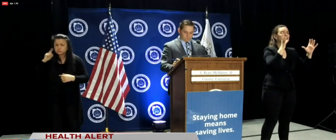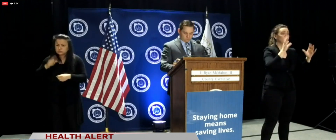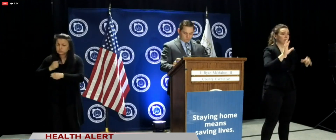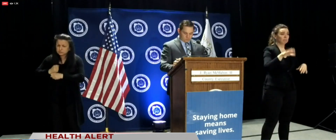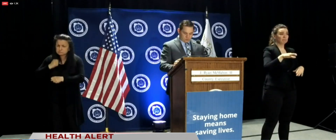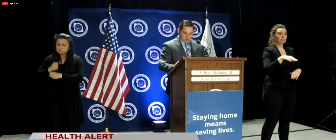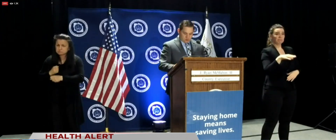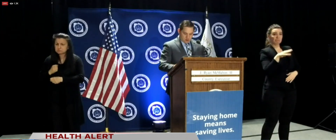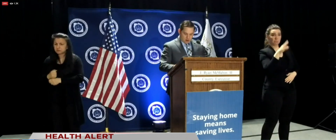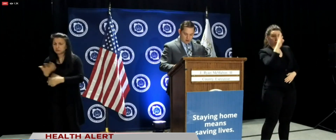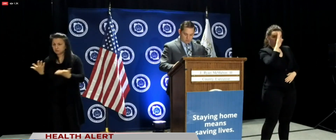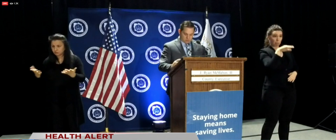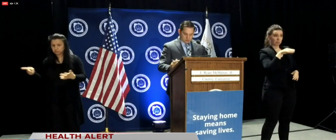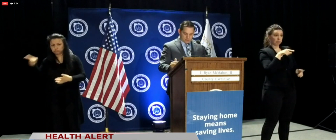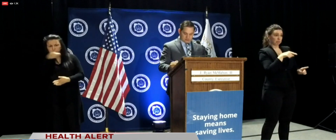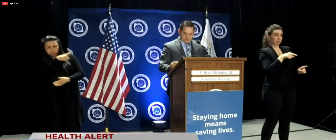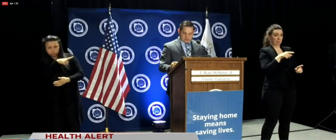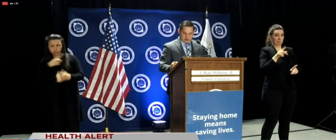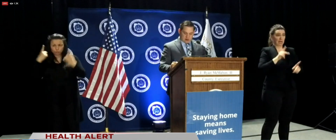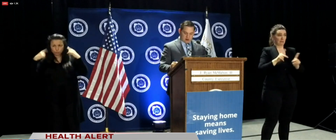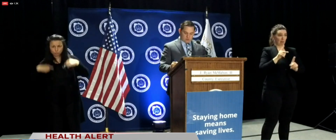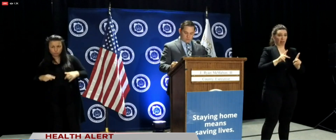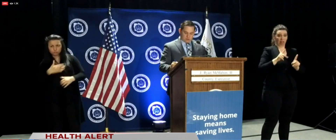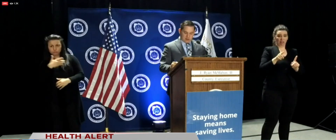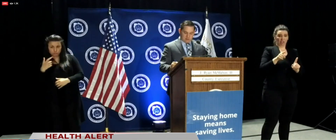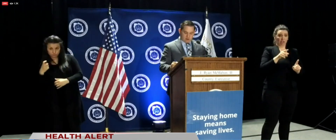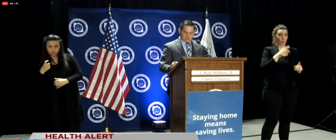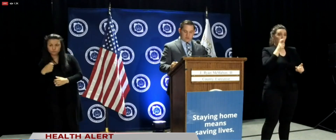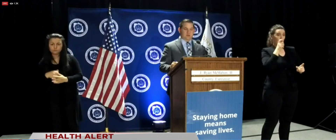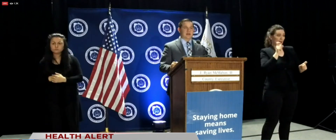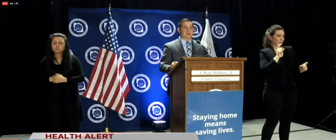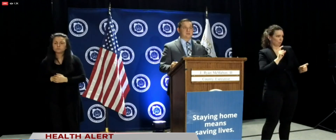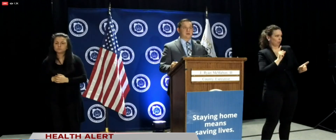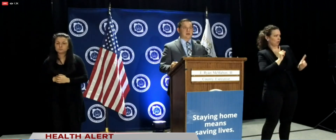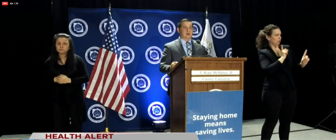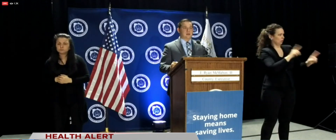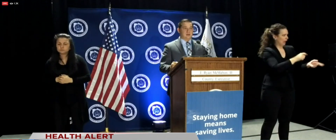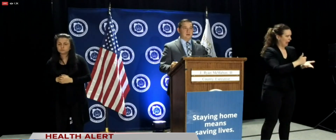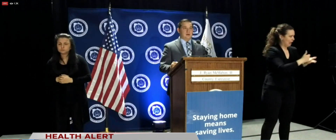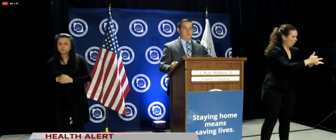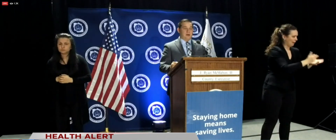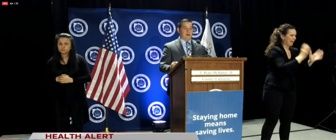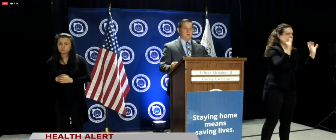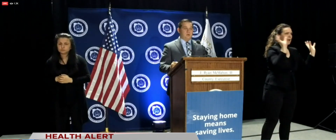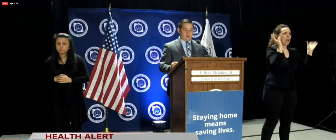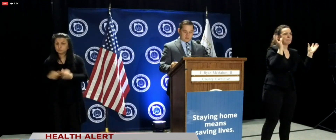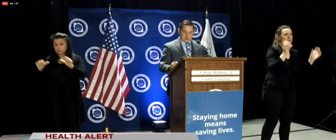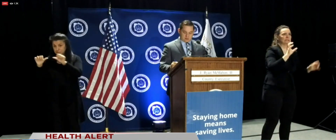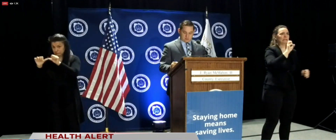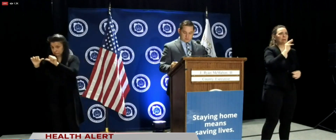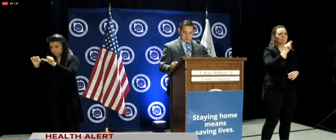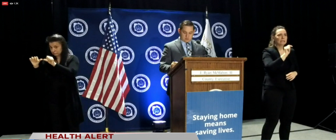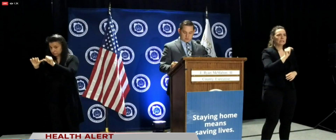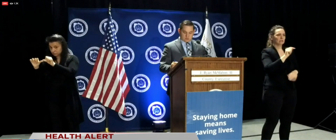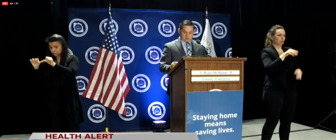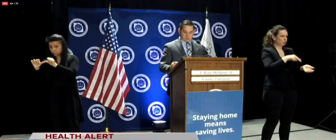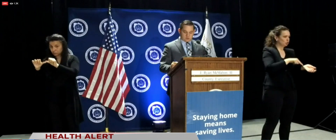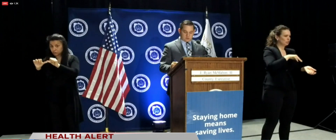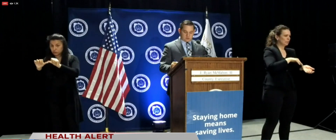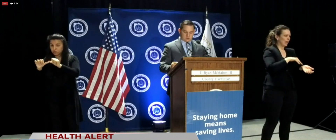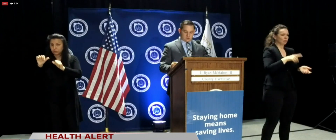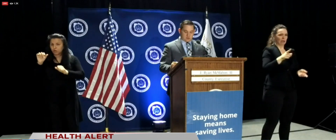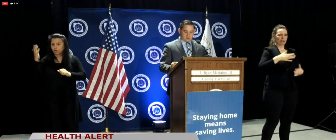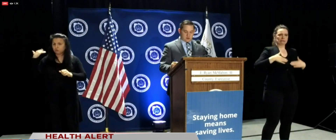safe. Looking at this, we talked on Sunday about the